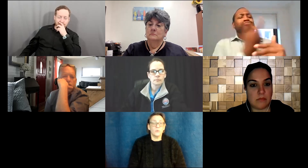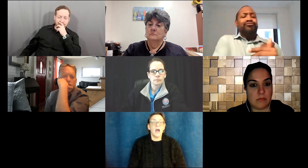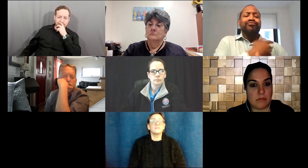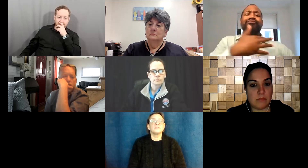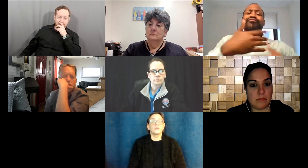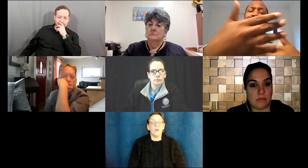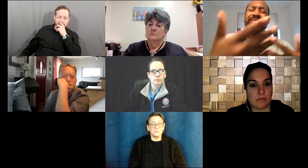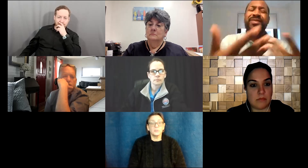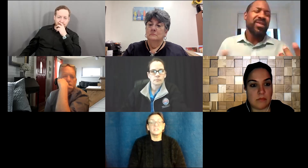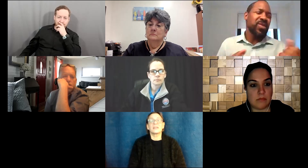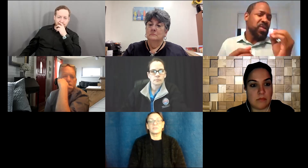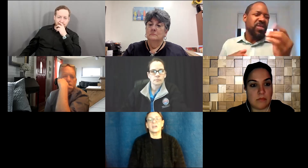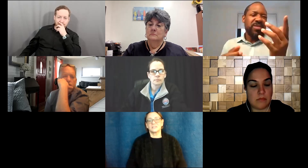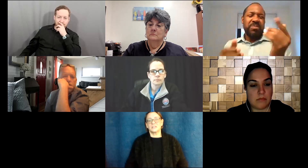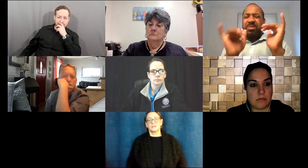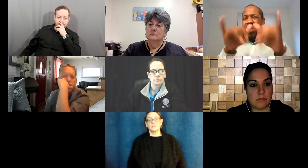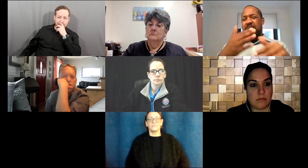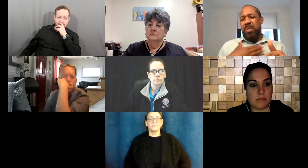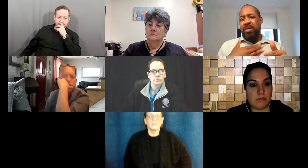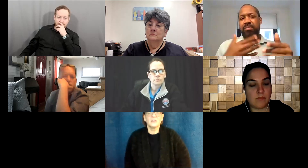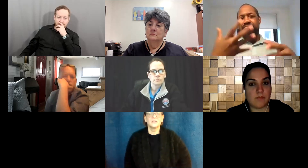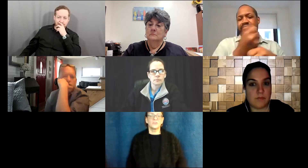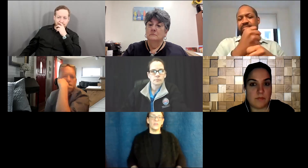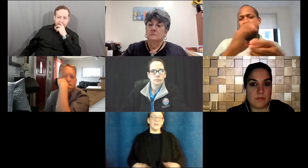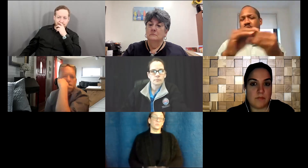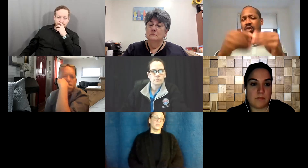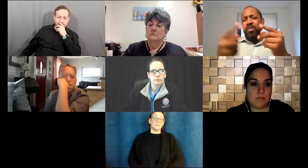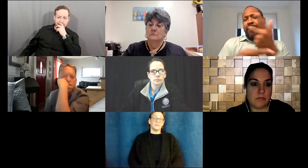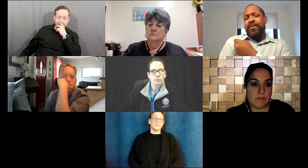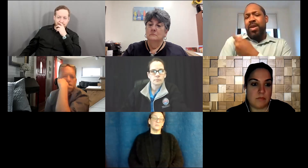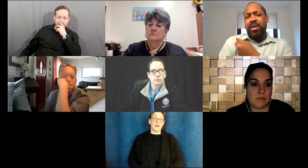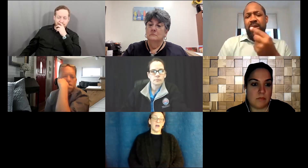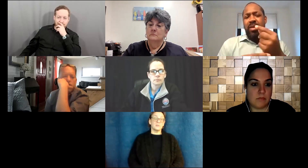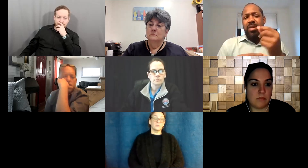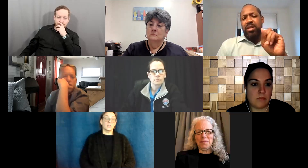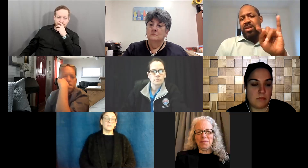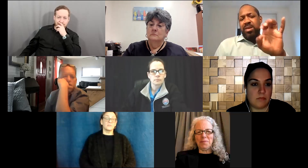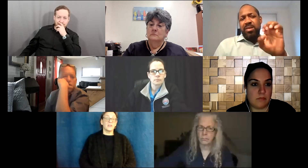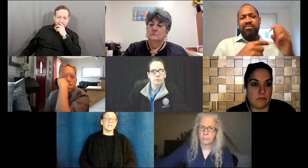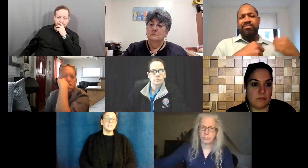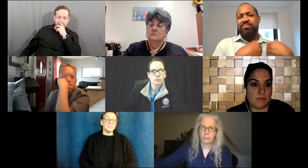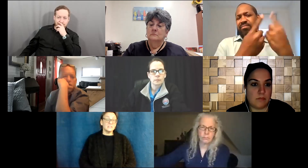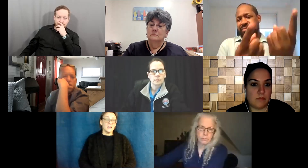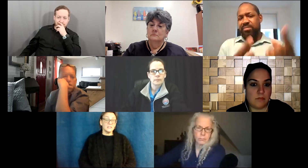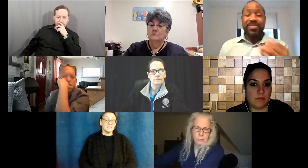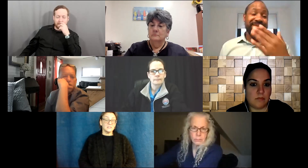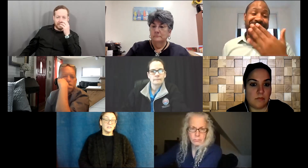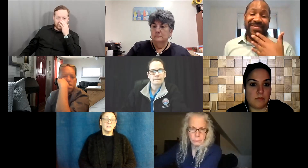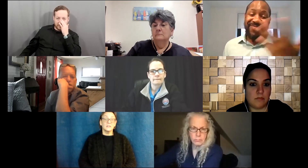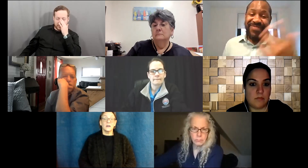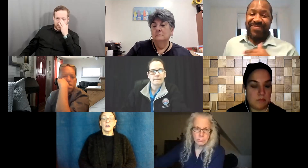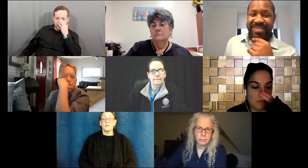and arrive and feel comfortable to get the vaccine. So that's really what I've been working on for vaccine